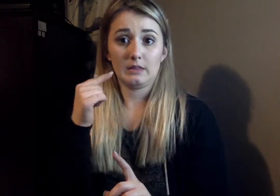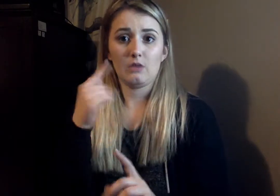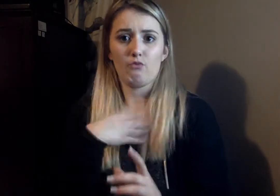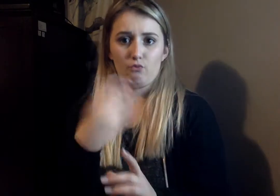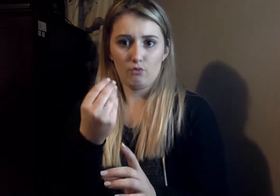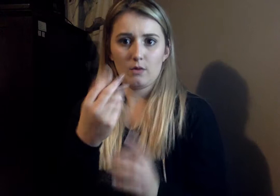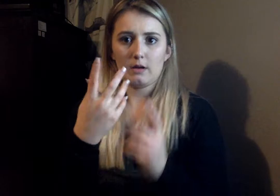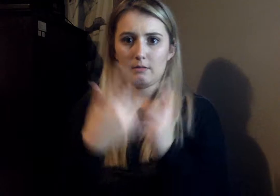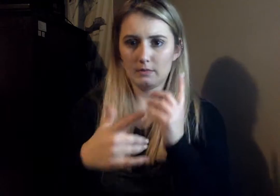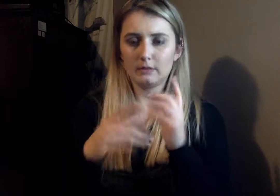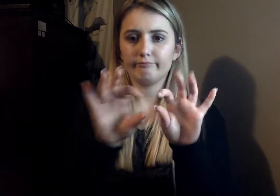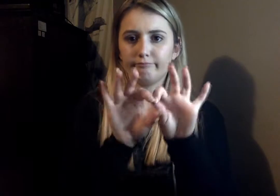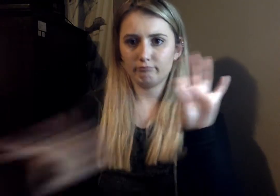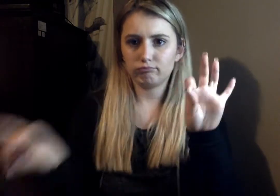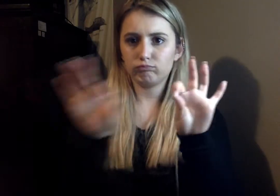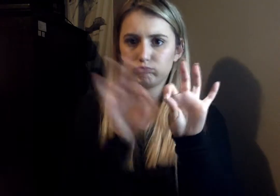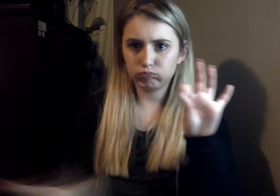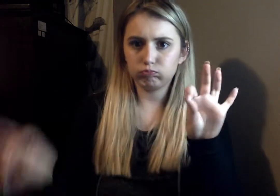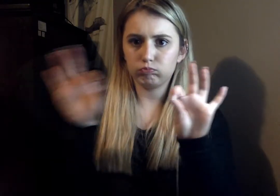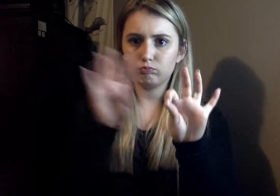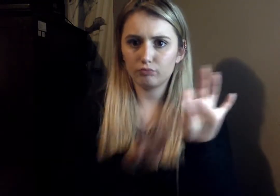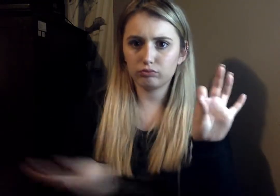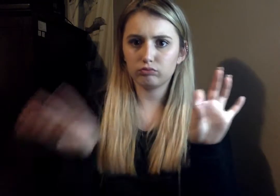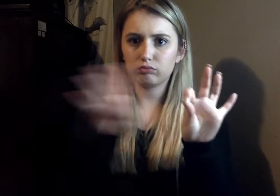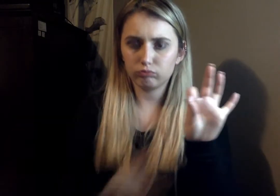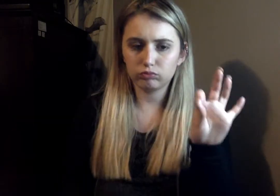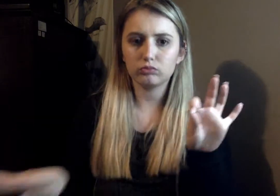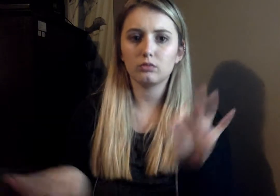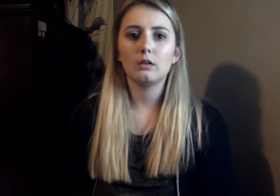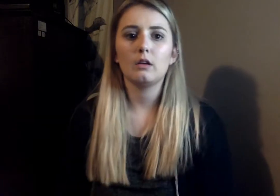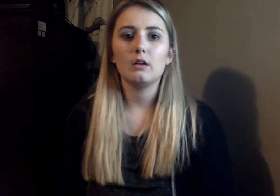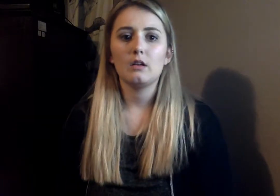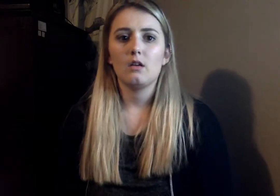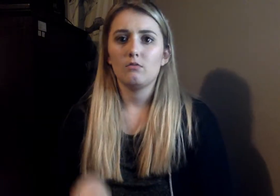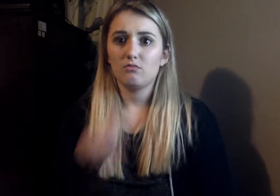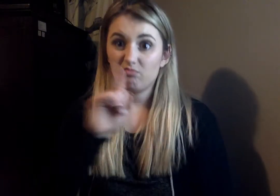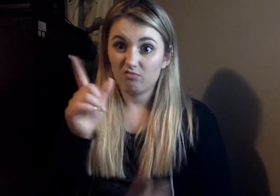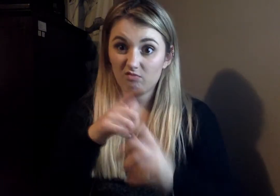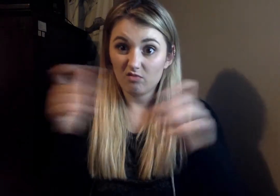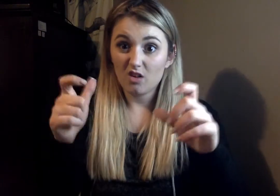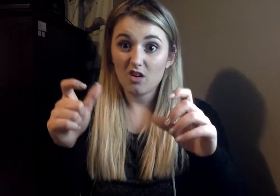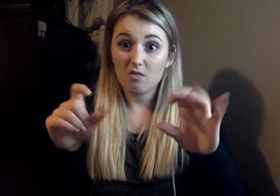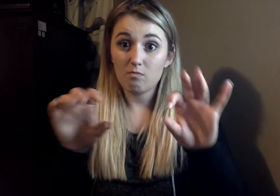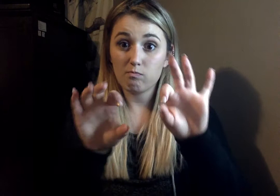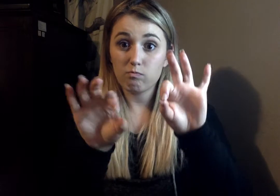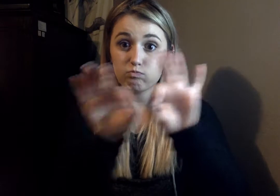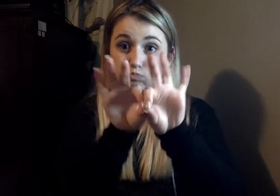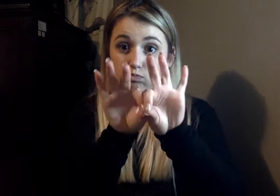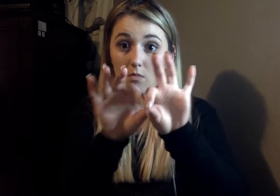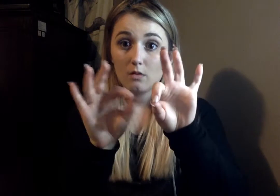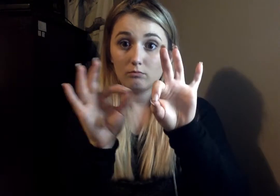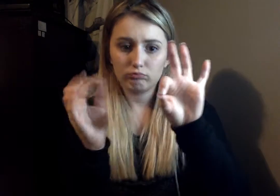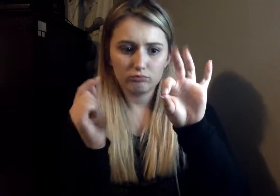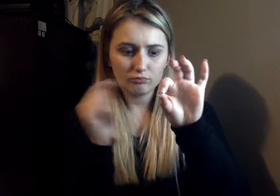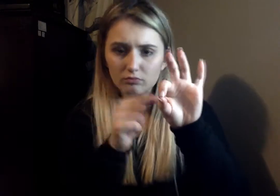surface. These leukocytes can be so large that they nearly fill a capillary, causing a plasma space to open up in front